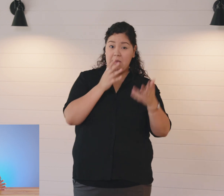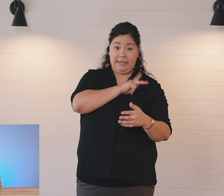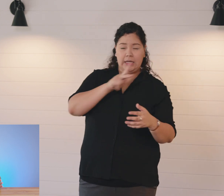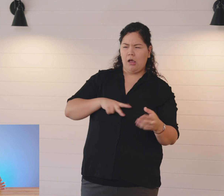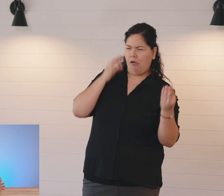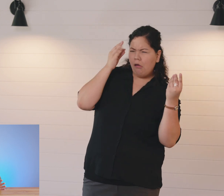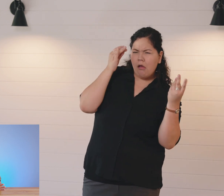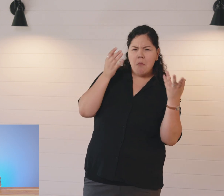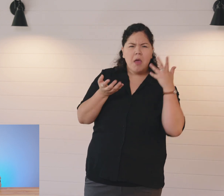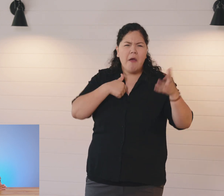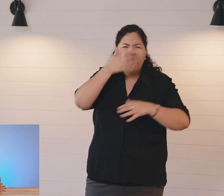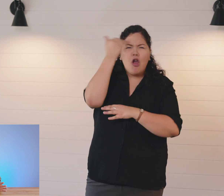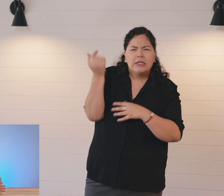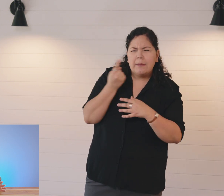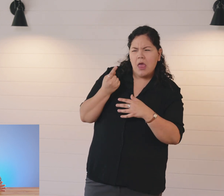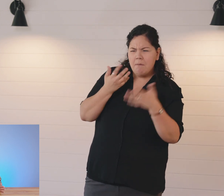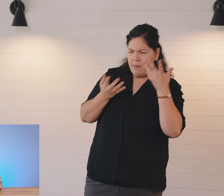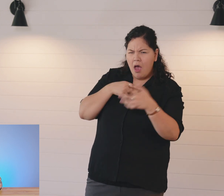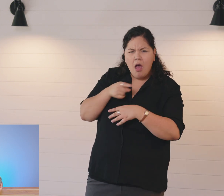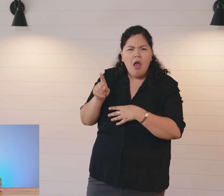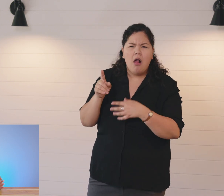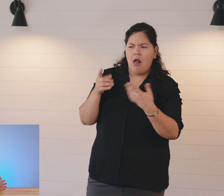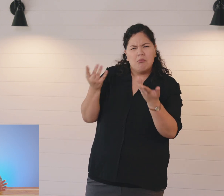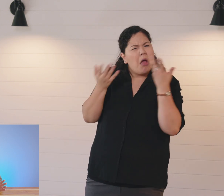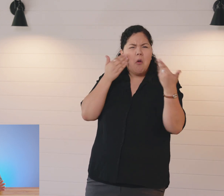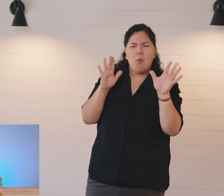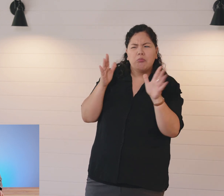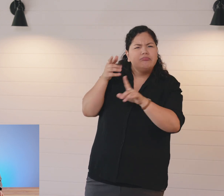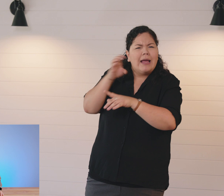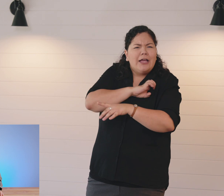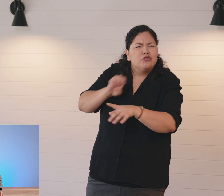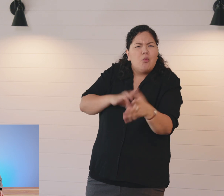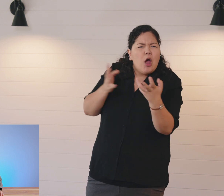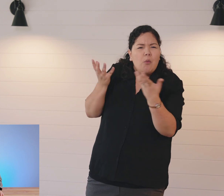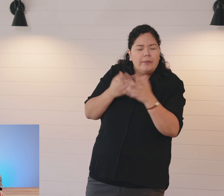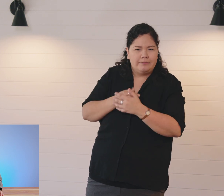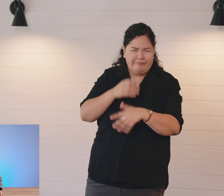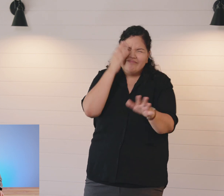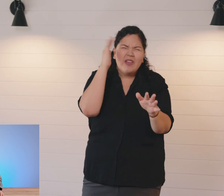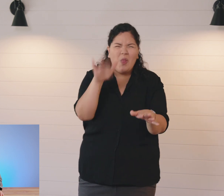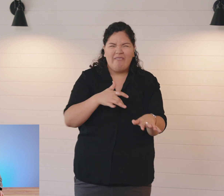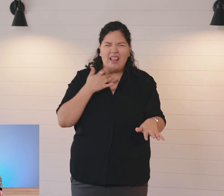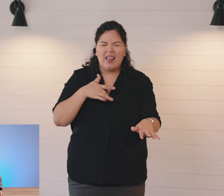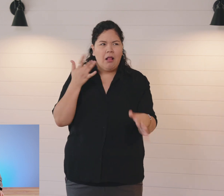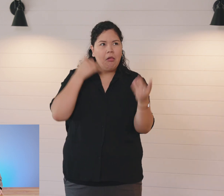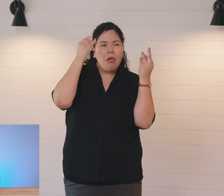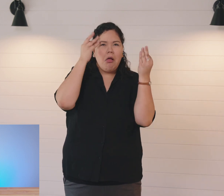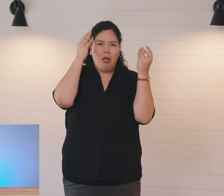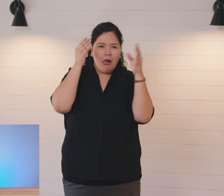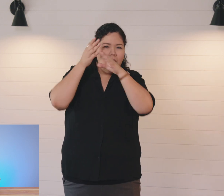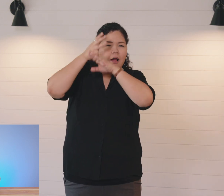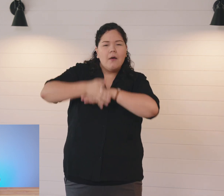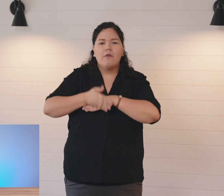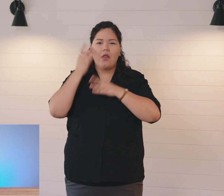wondering, have I forgotten something? Have I wronged her in some way? What is it she wants? I don't know. But you know what it's like when your mind starts worrying in the middle